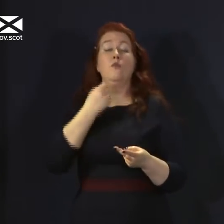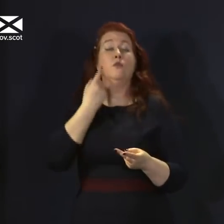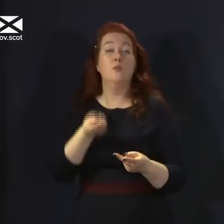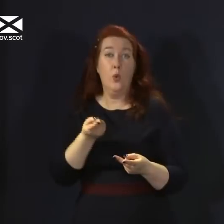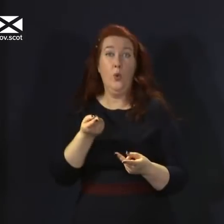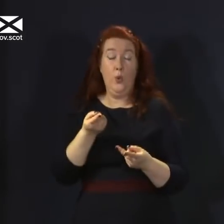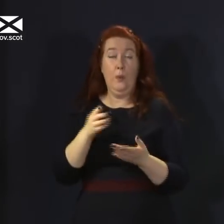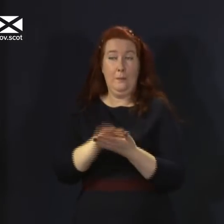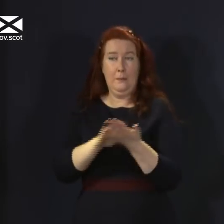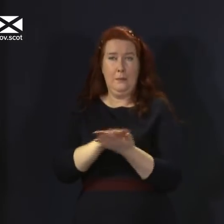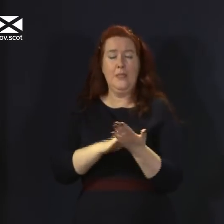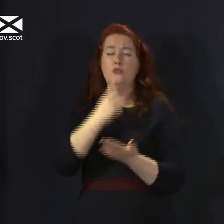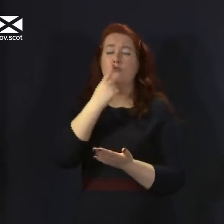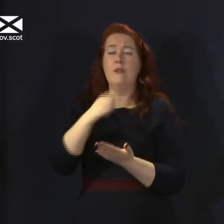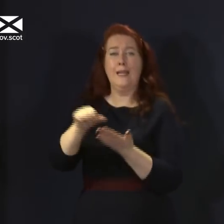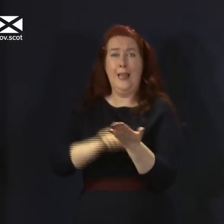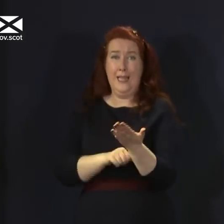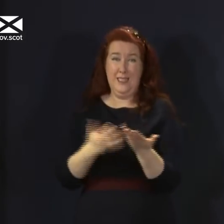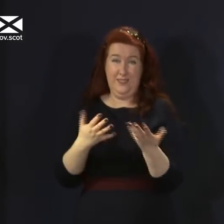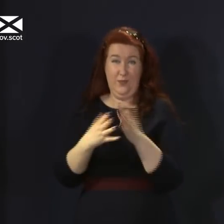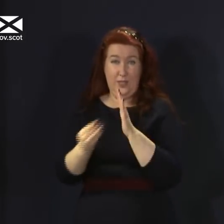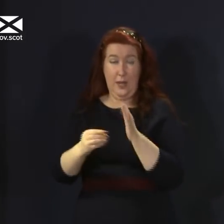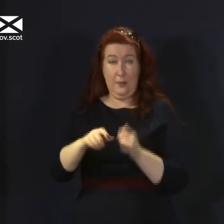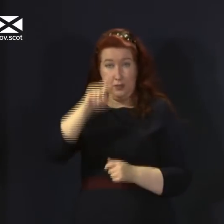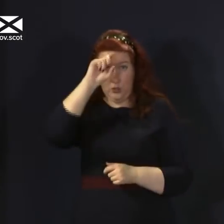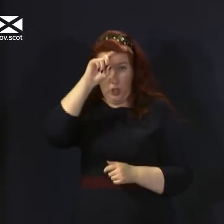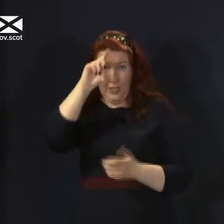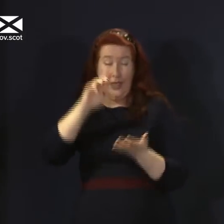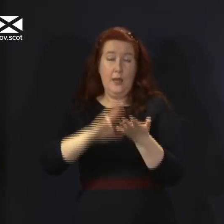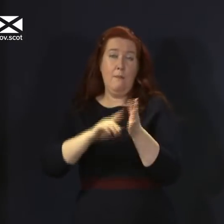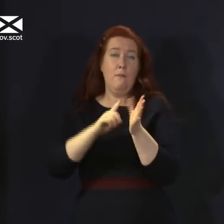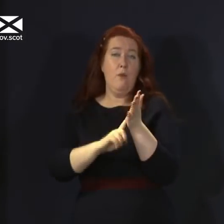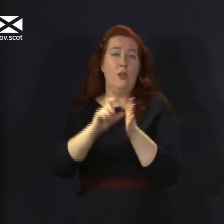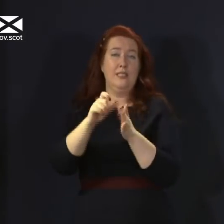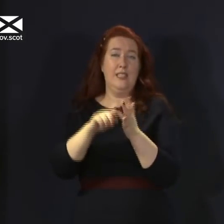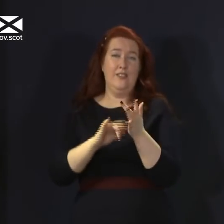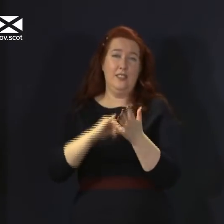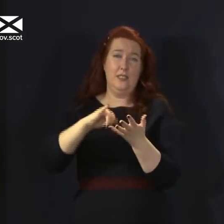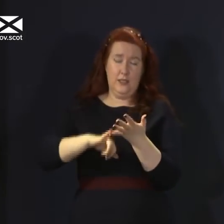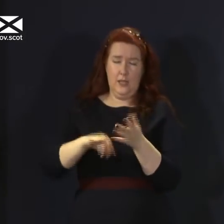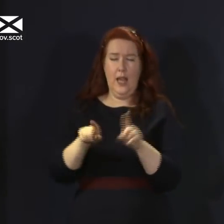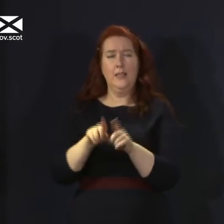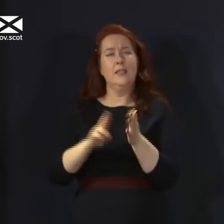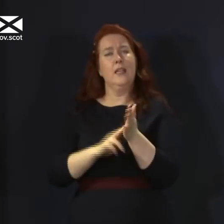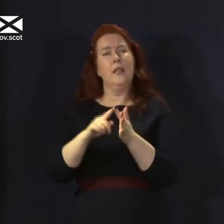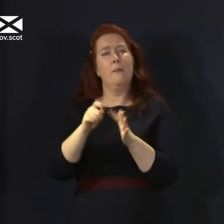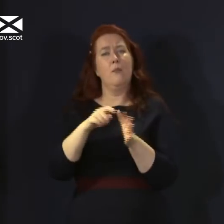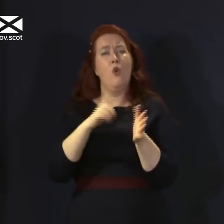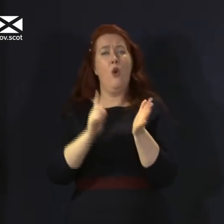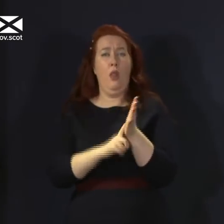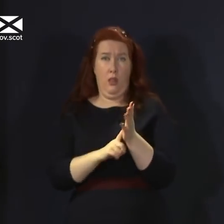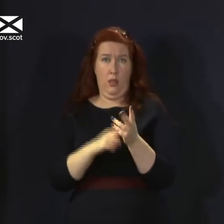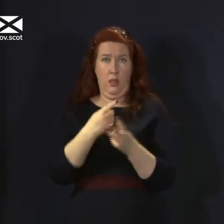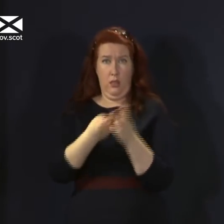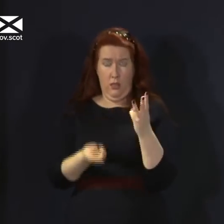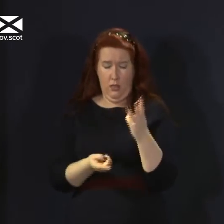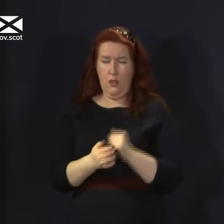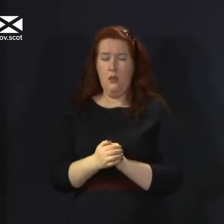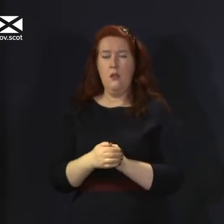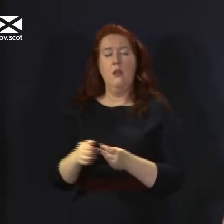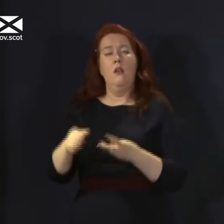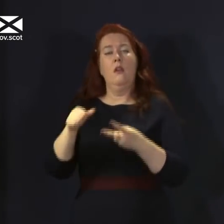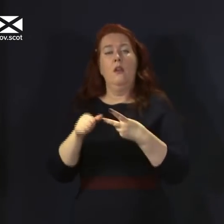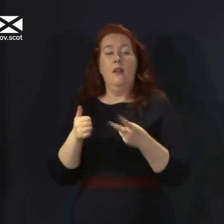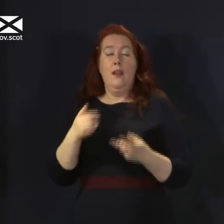tomorrow, these red list countries will include Turkey, the Maldives and Nepal. If you arrive from a country on the